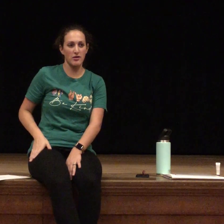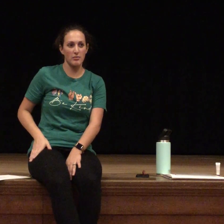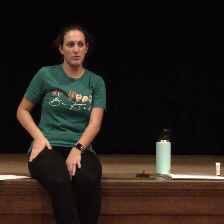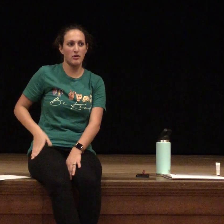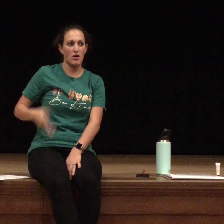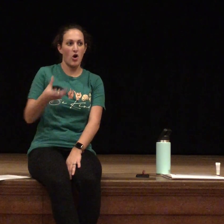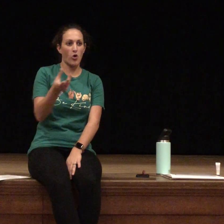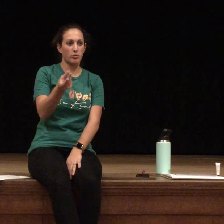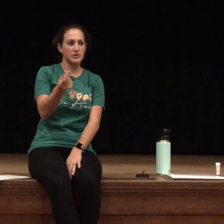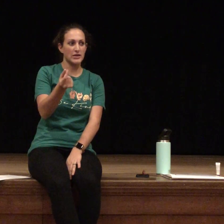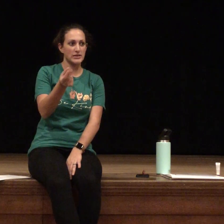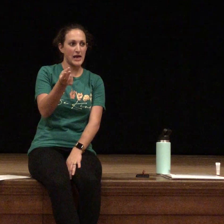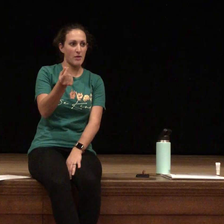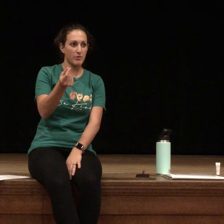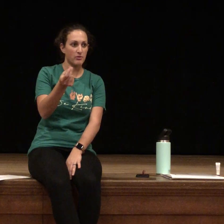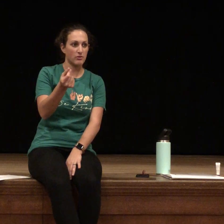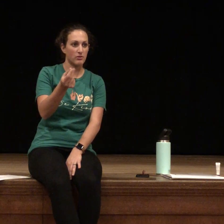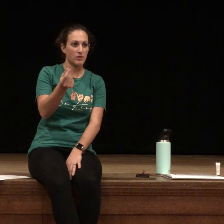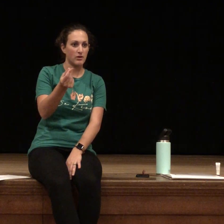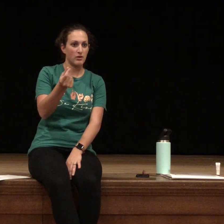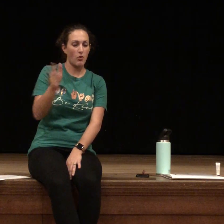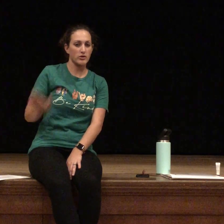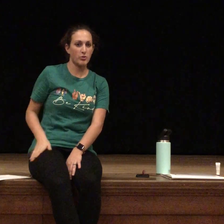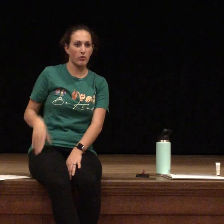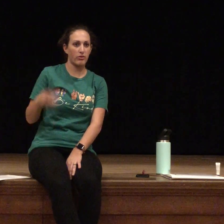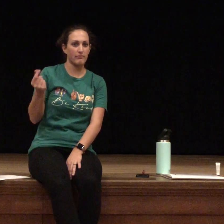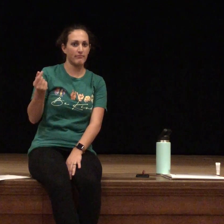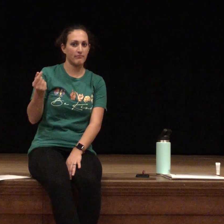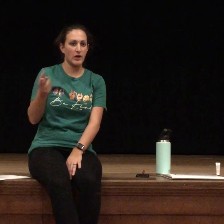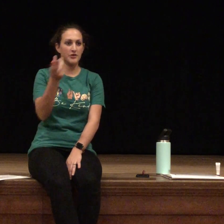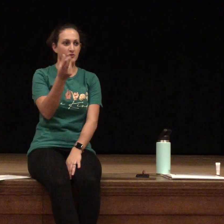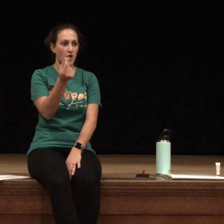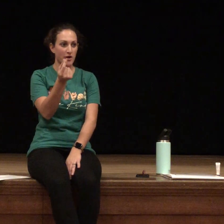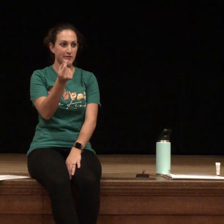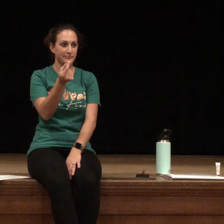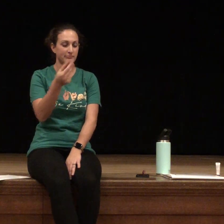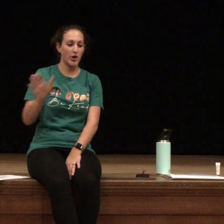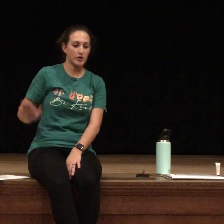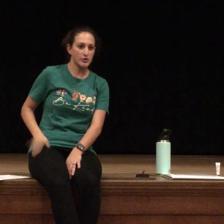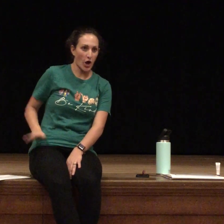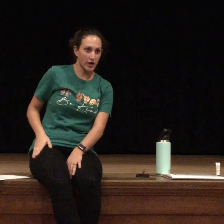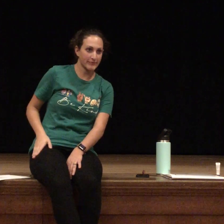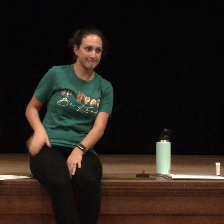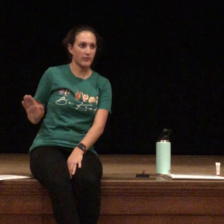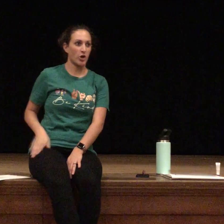hip, or pretend to snap, or do both. So dog, dog,